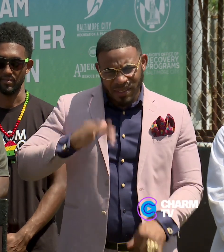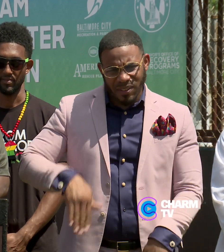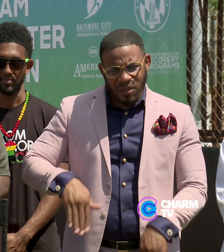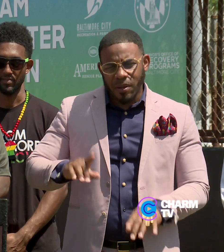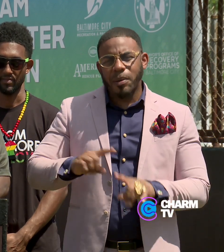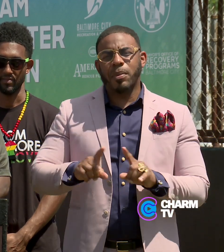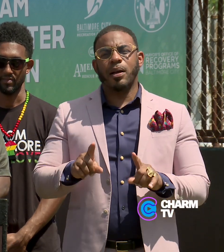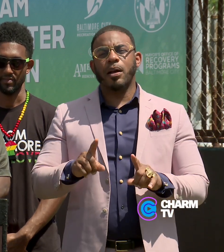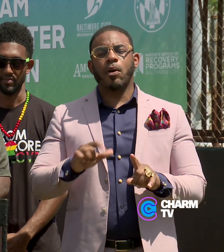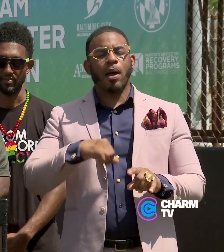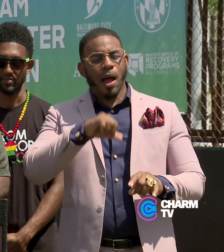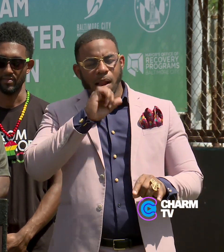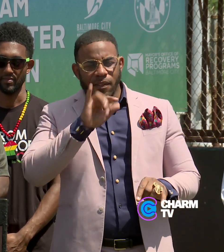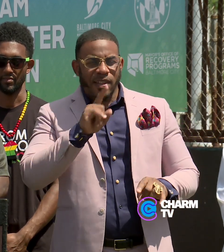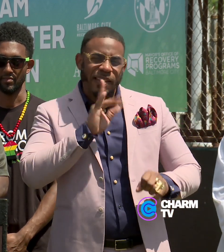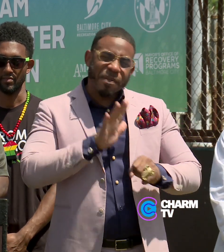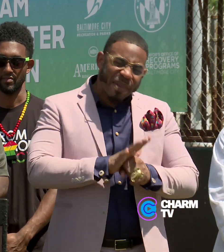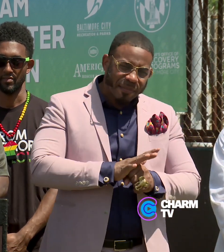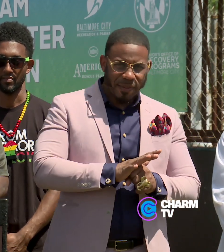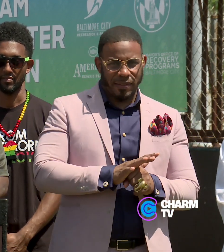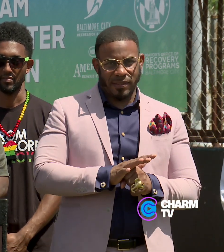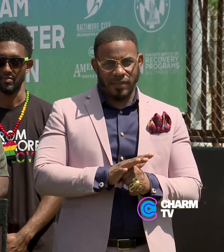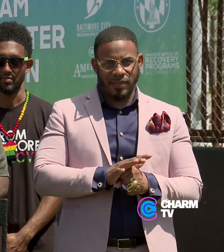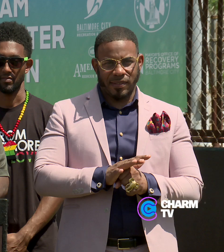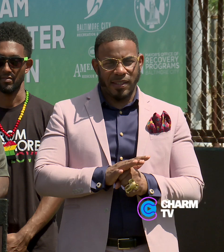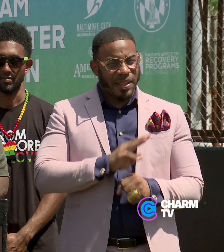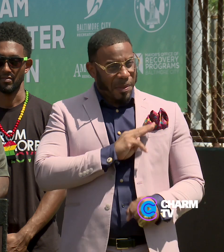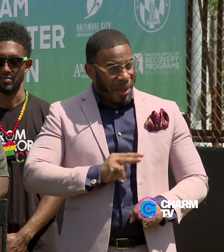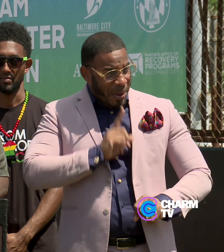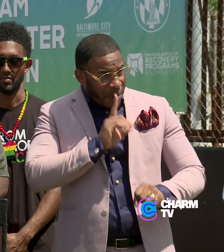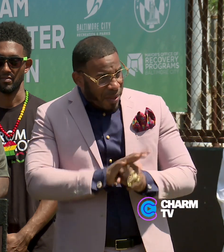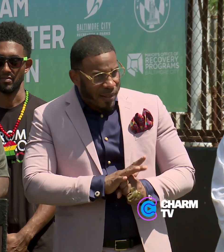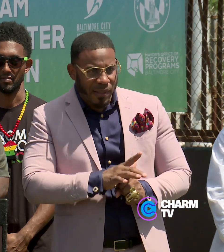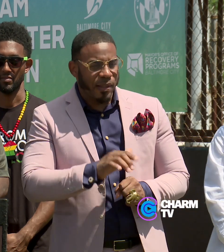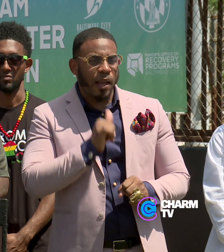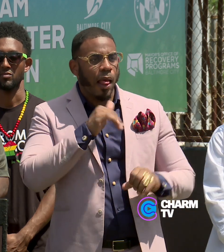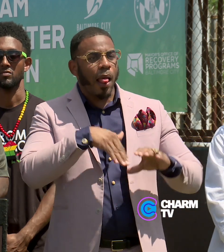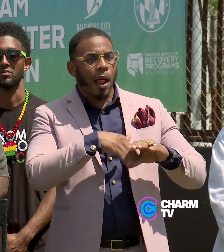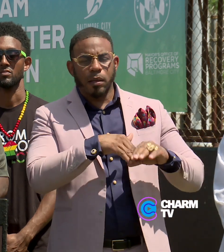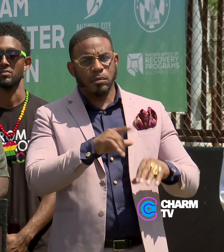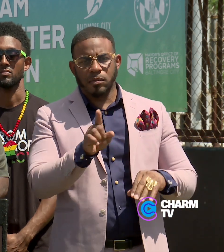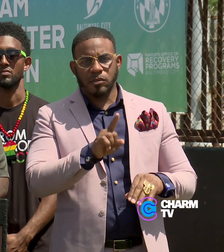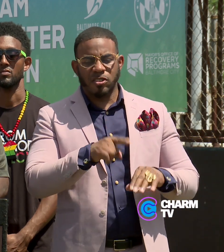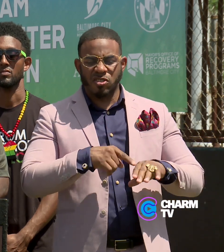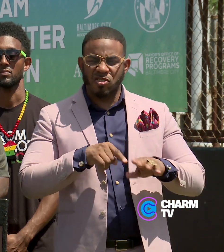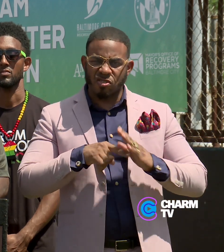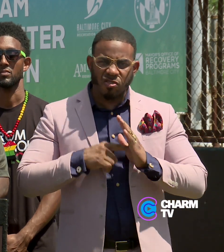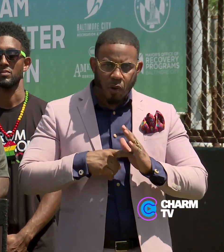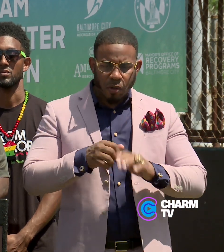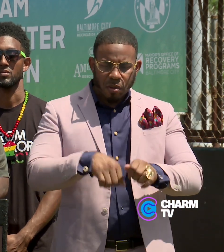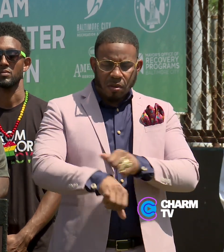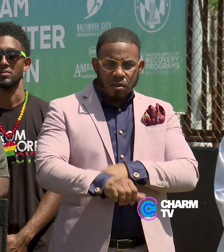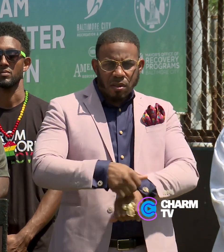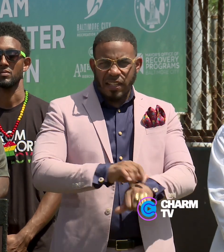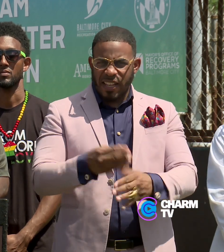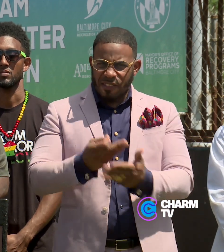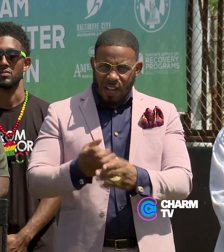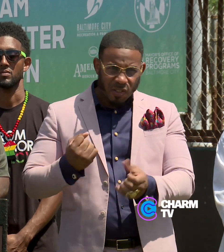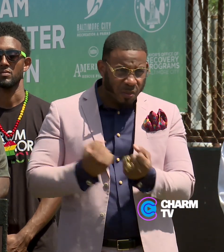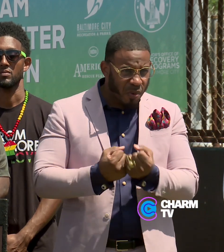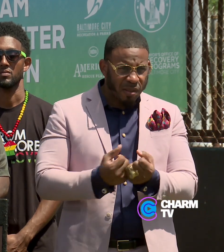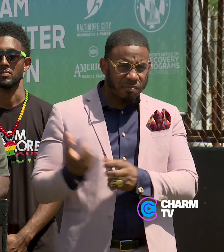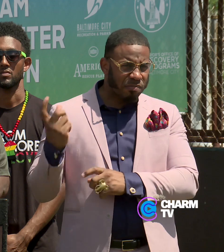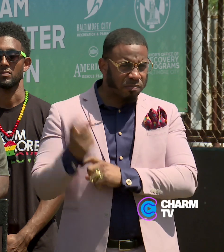But what I love is his commitment. And his commitment is just not talking about it, he's showing it. And his financial support, what he